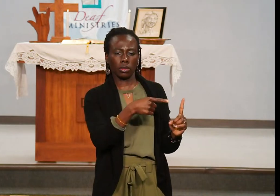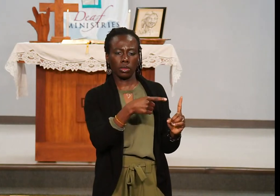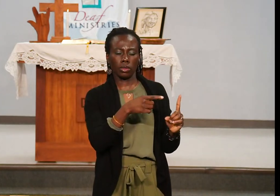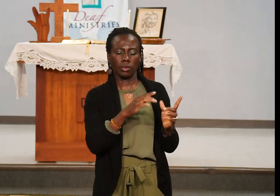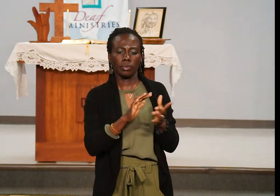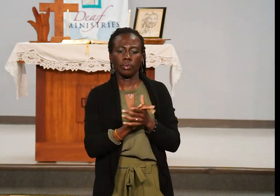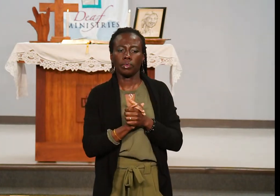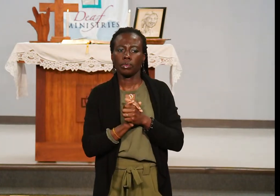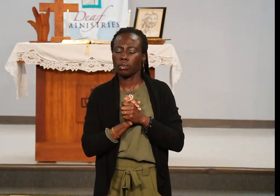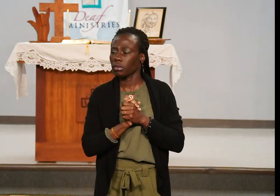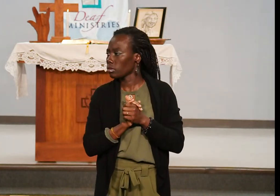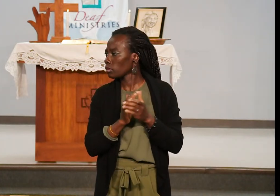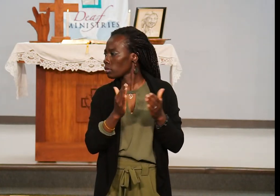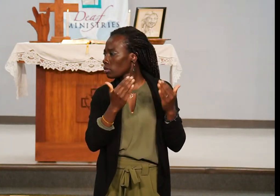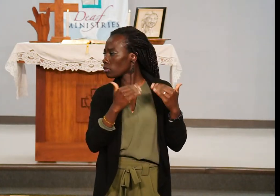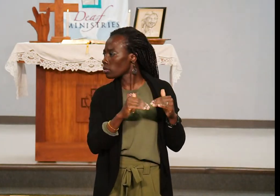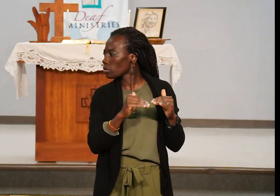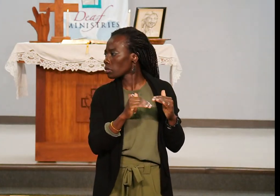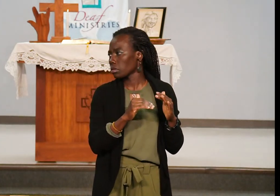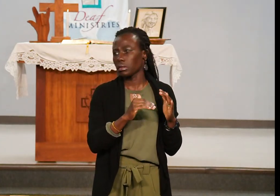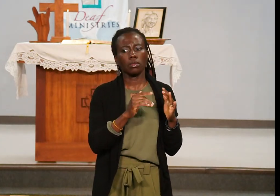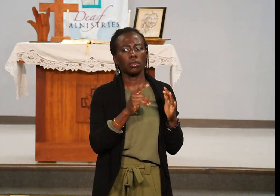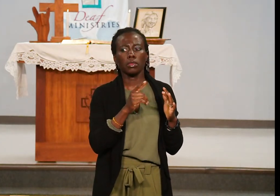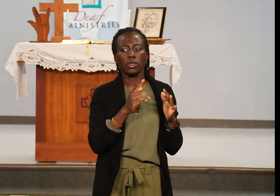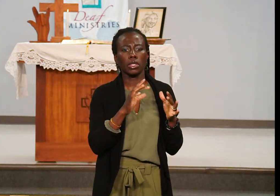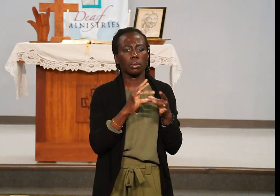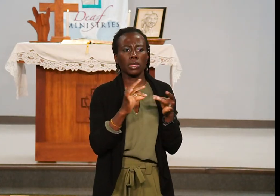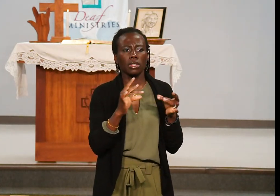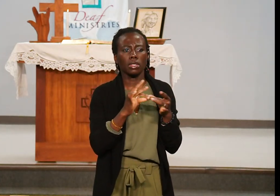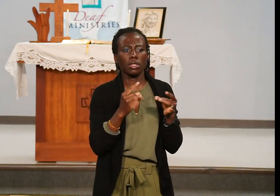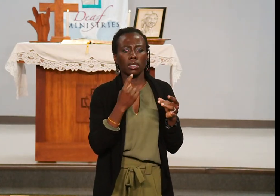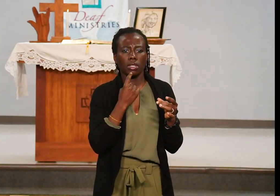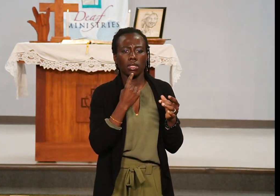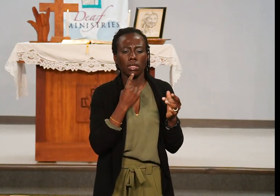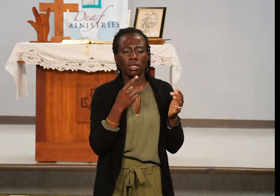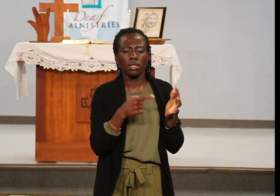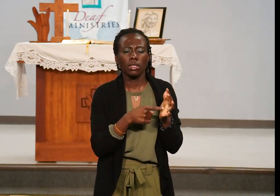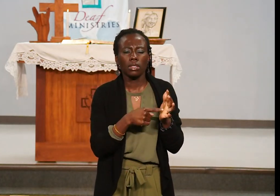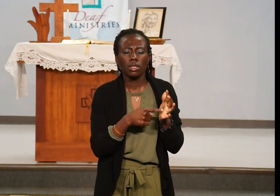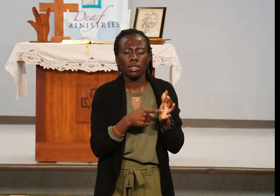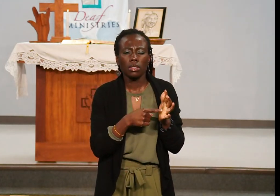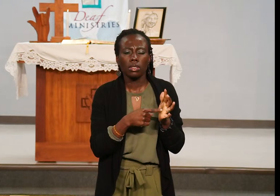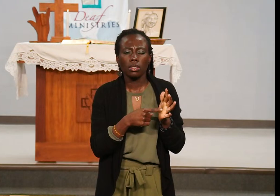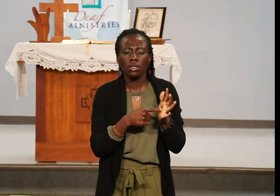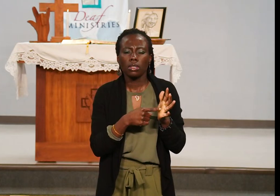and the other prayers that we saw, Sarah Weish and her friend Christy,